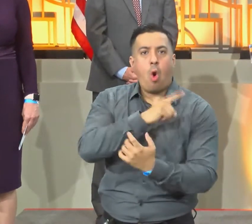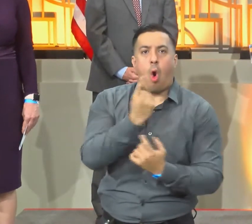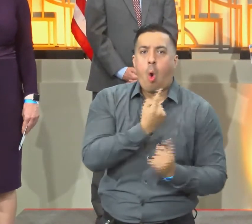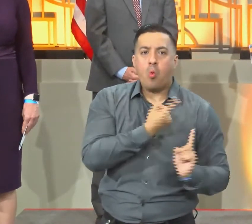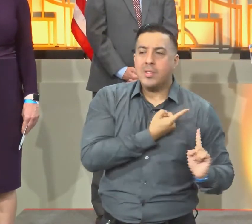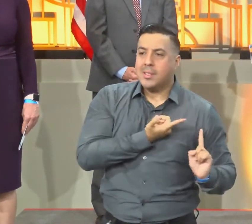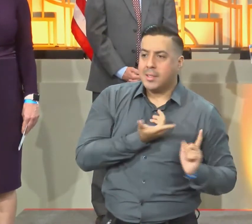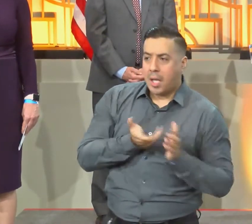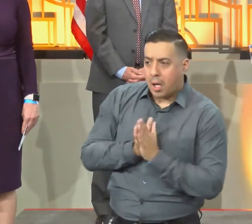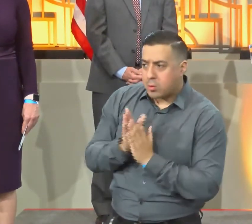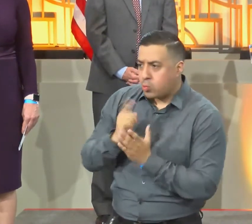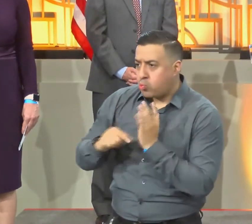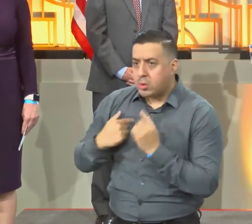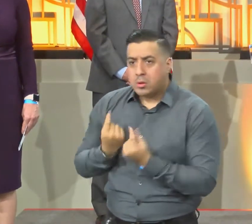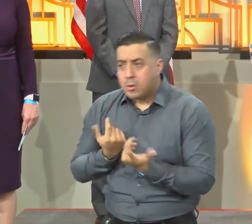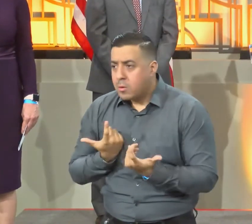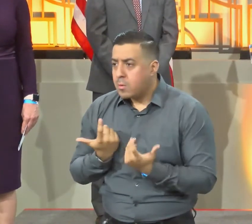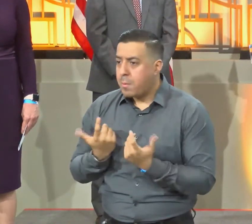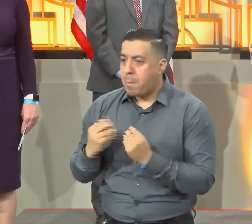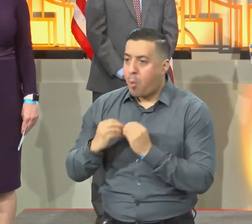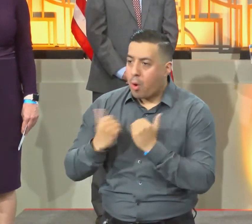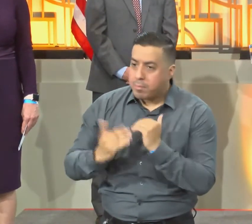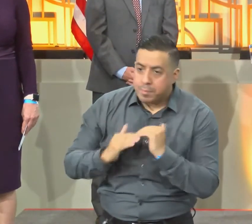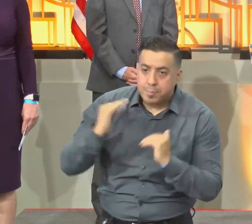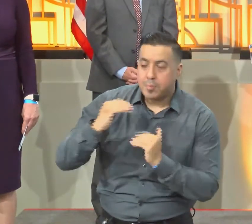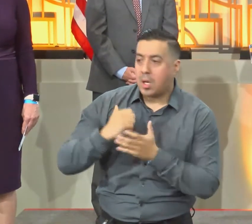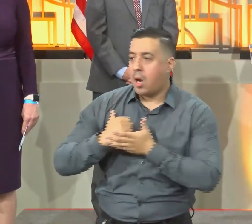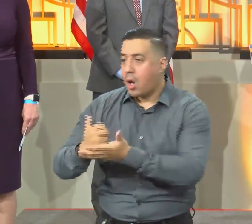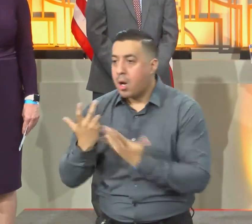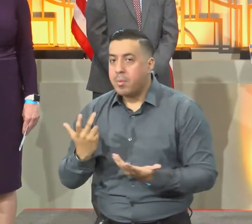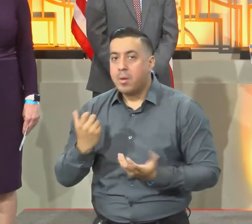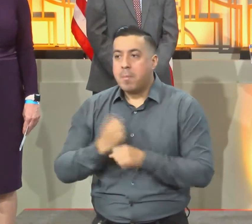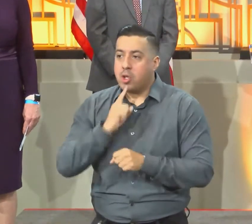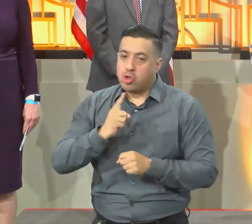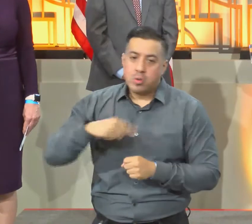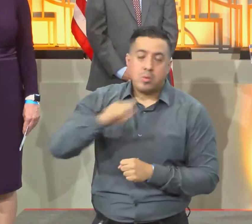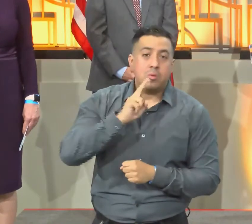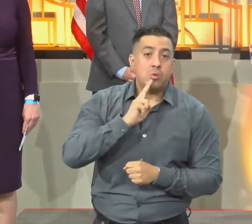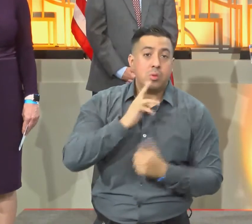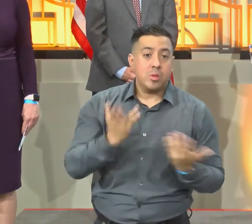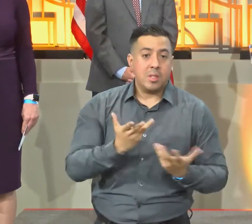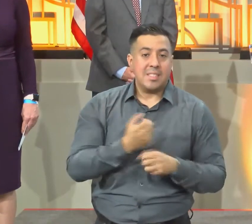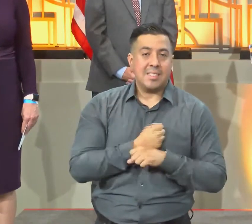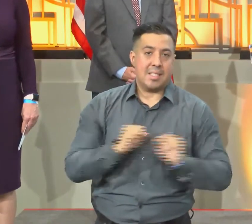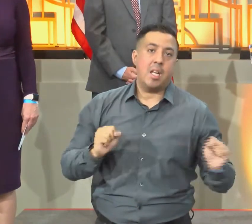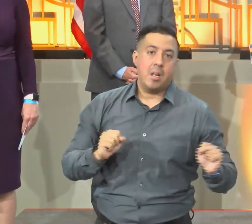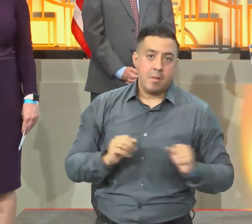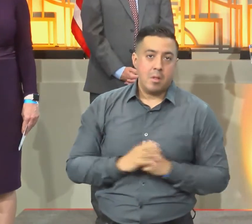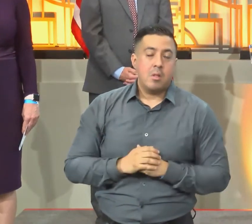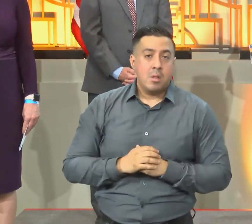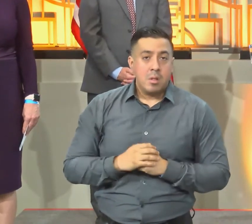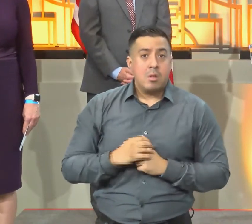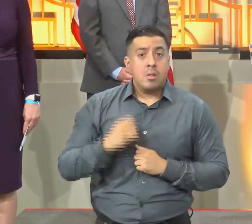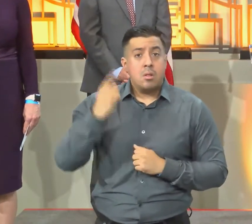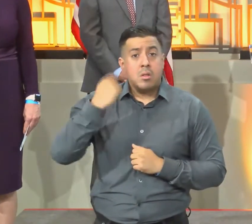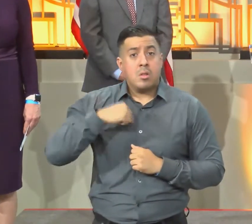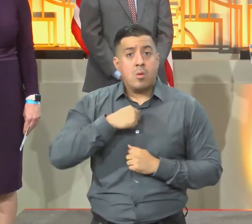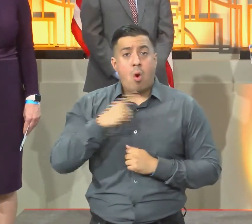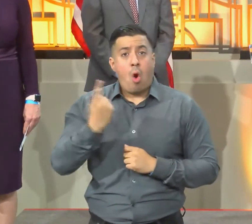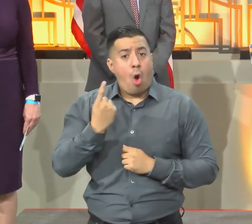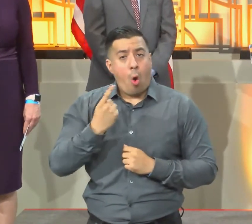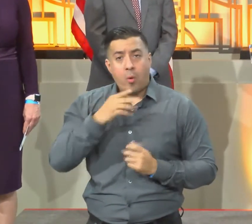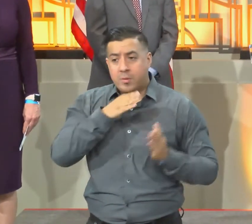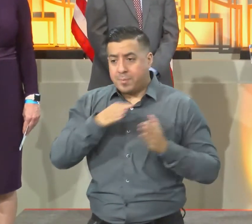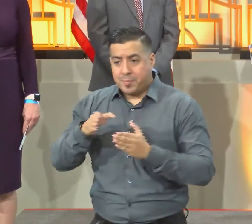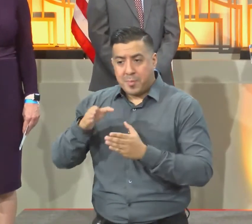we can do to ensure that every single Houstonian is safe in our city. As we continue to combat domestic